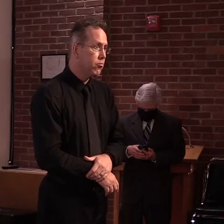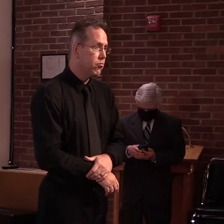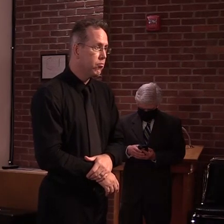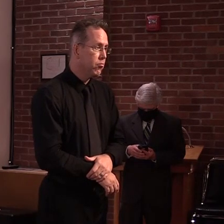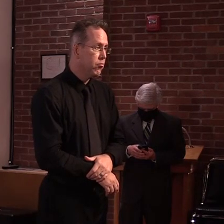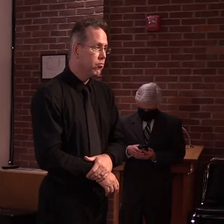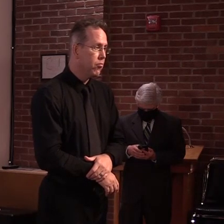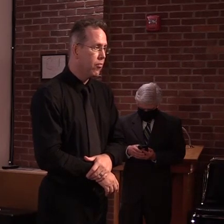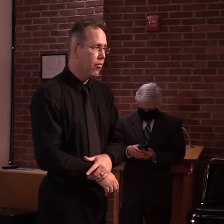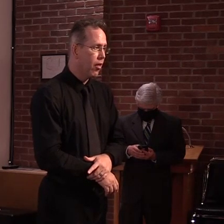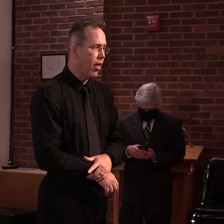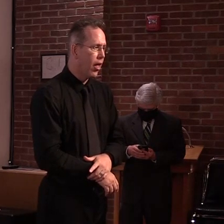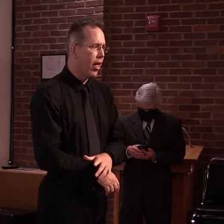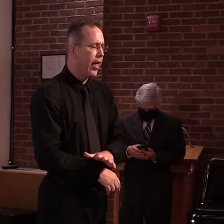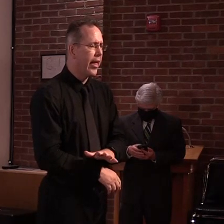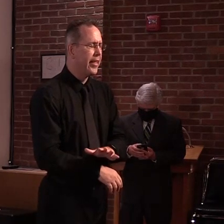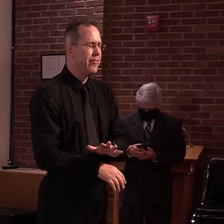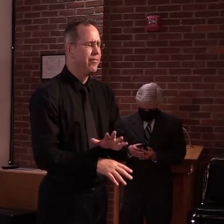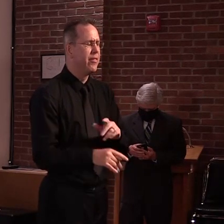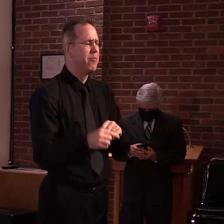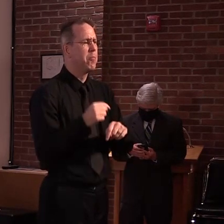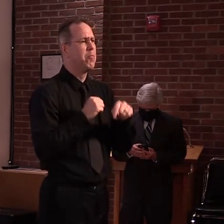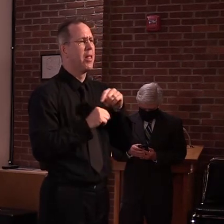So let me just back up. So